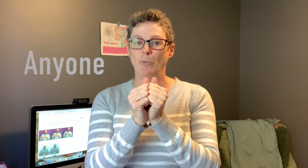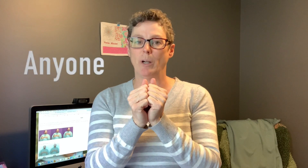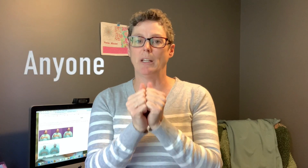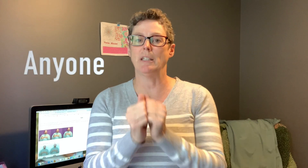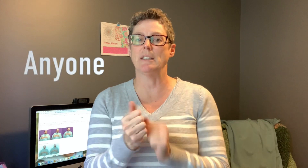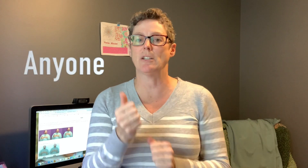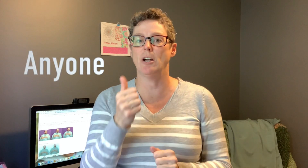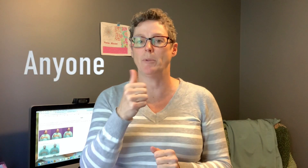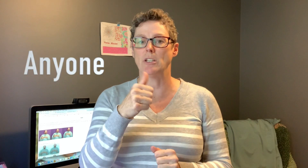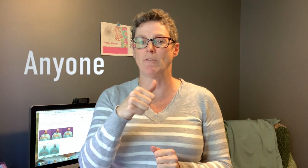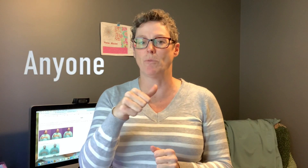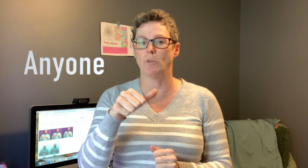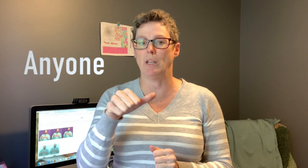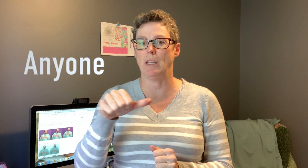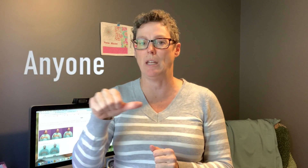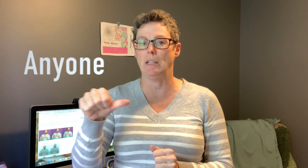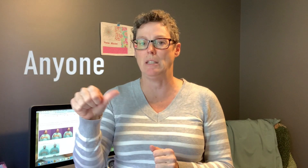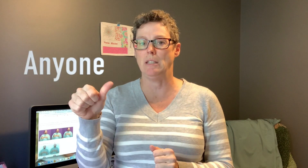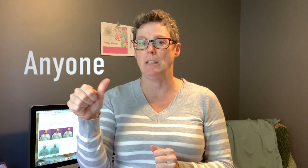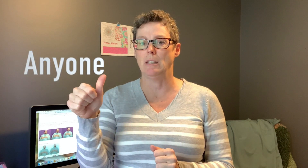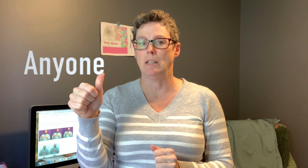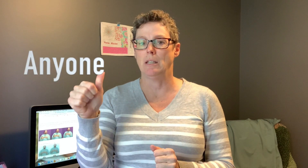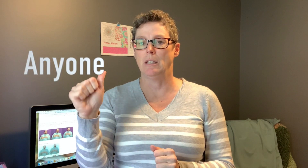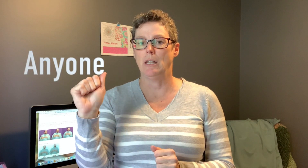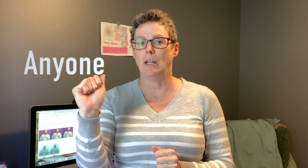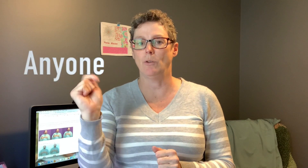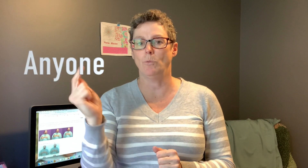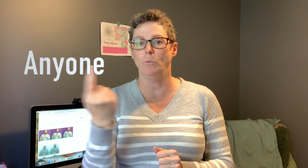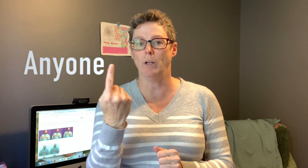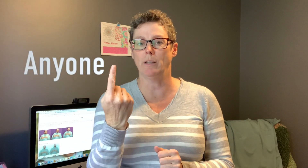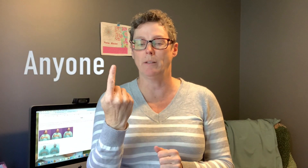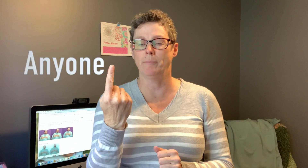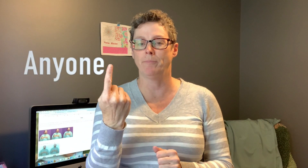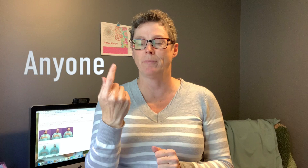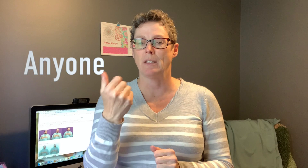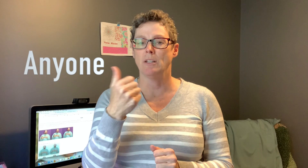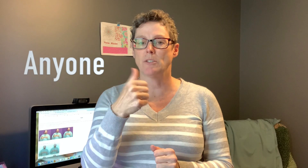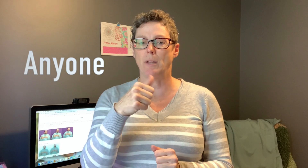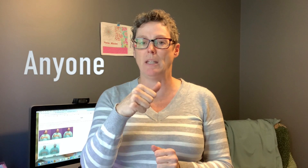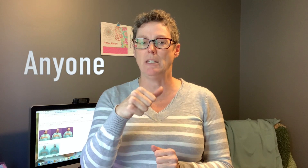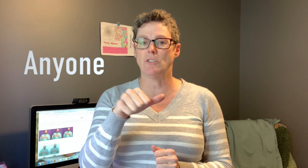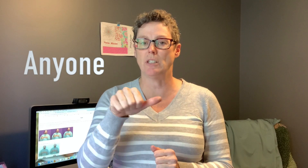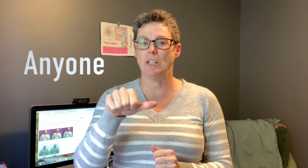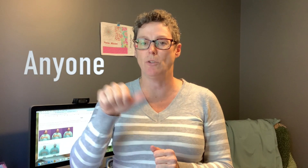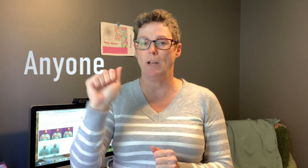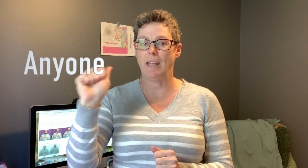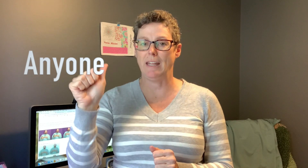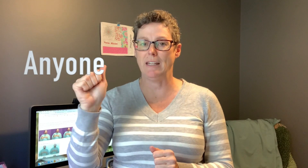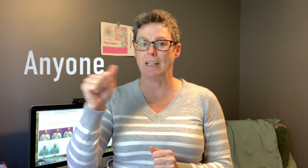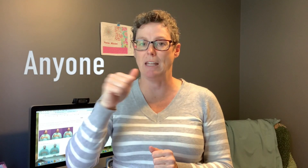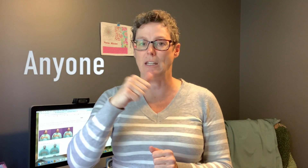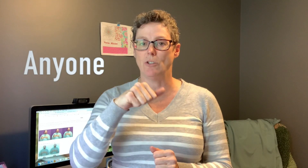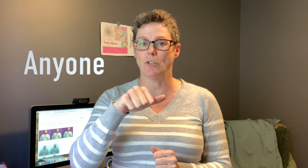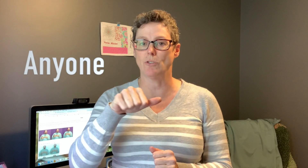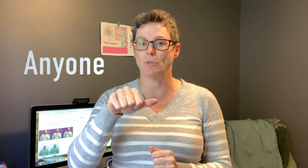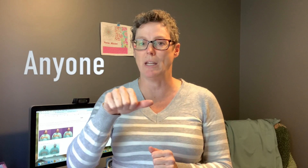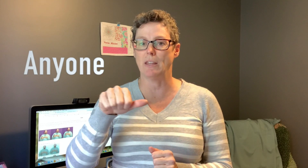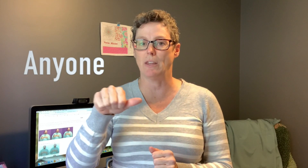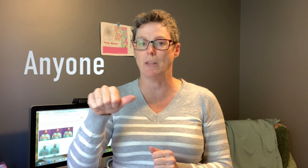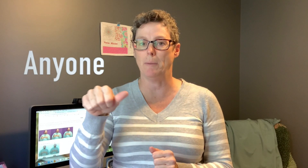Anyone is a combination of the word any and one. So any is you take your A again and you're going to drag the thumb